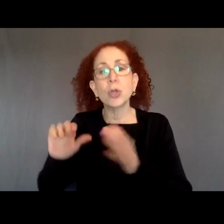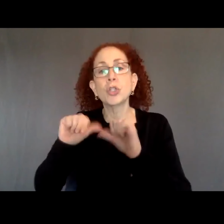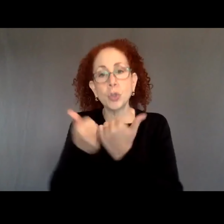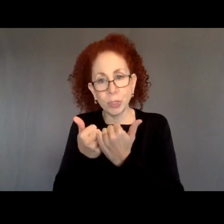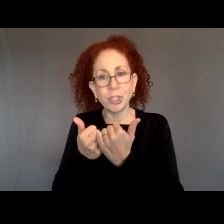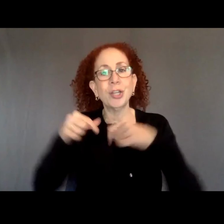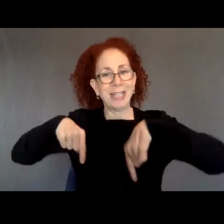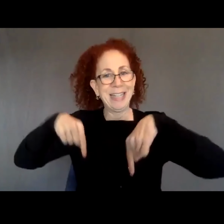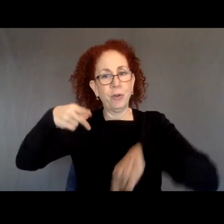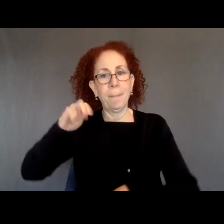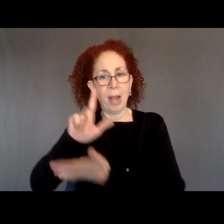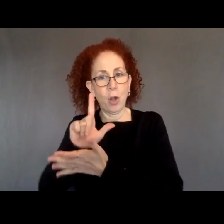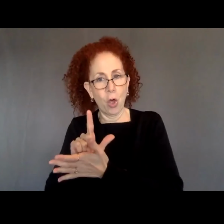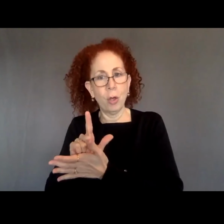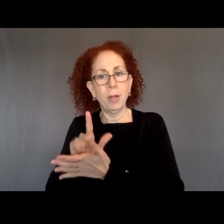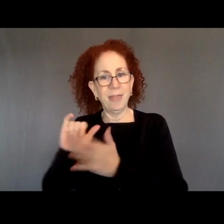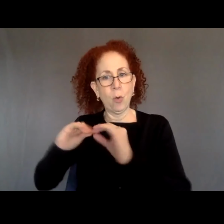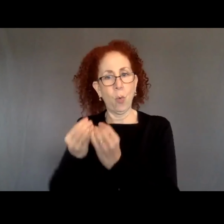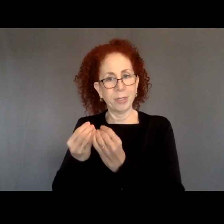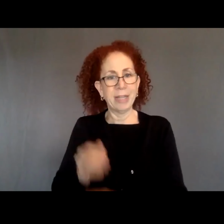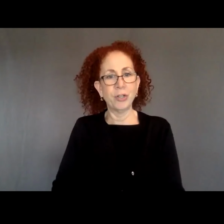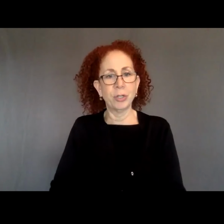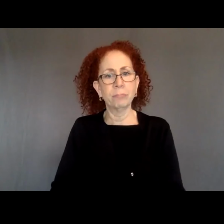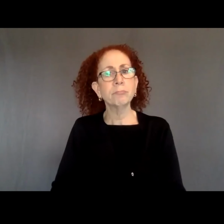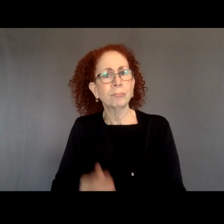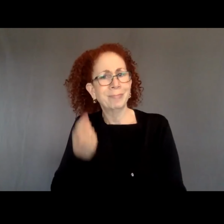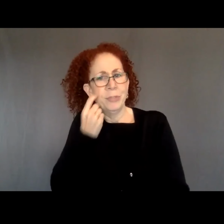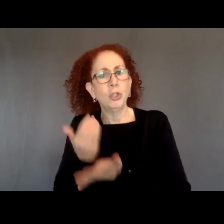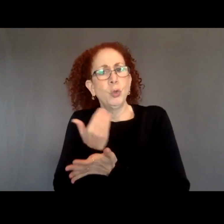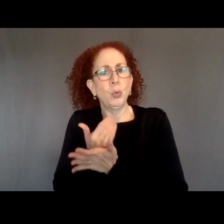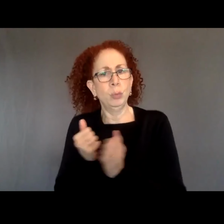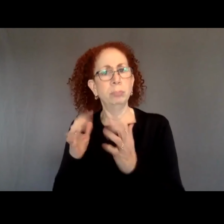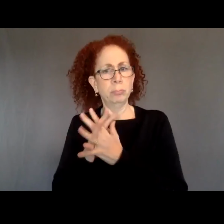at Penn Law. It's young among Penn's